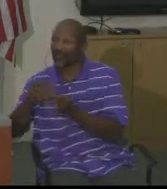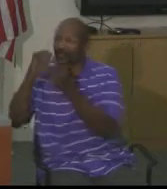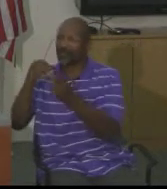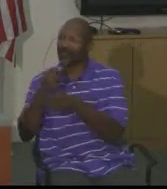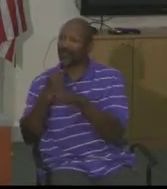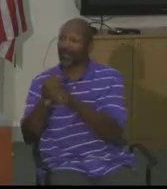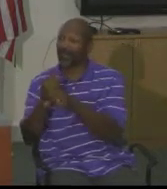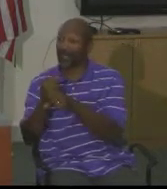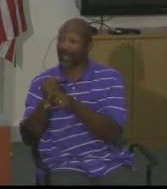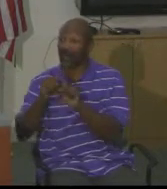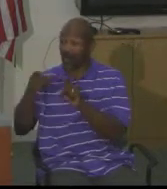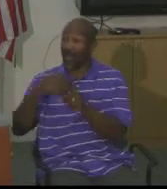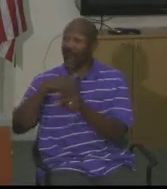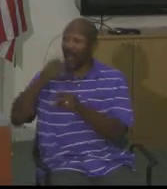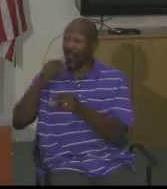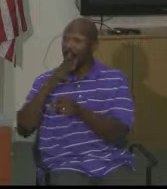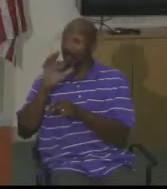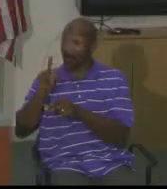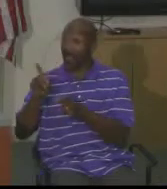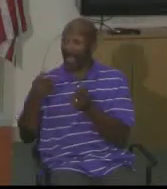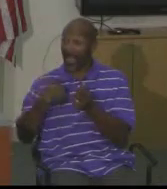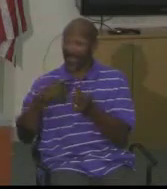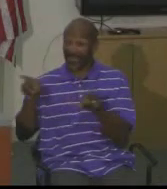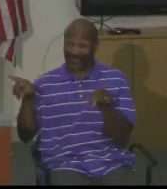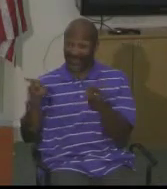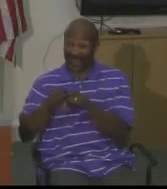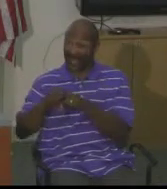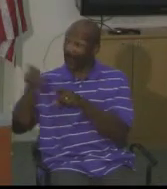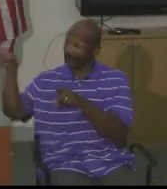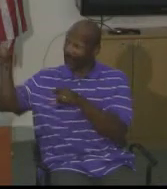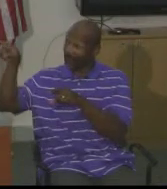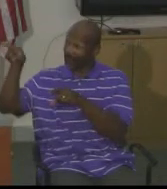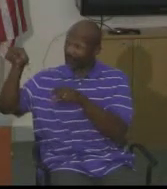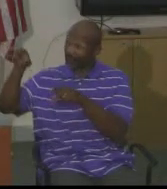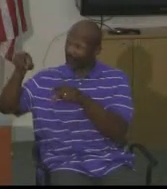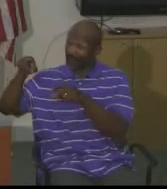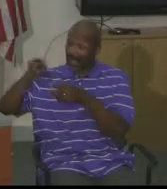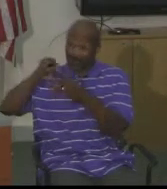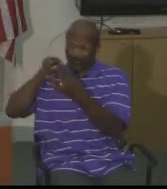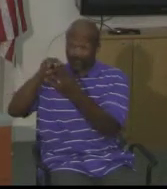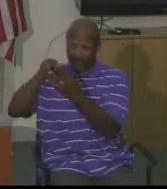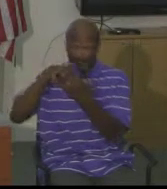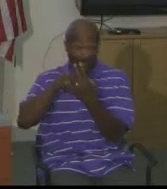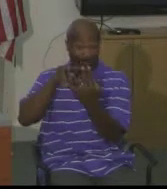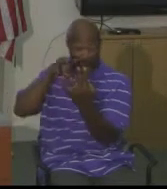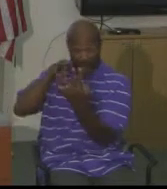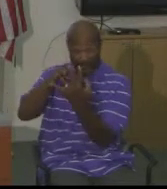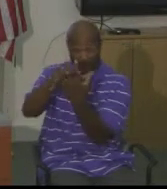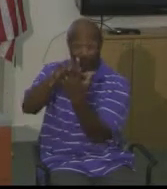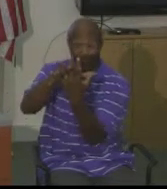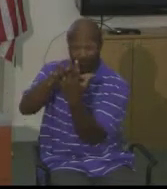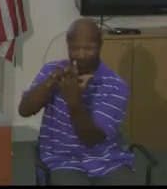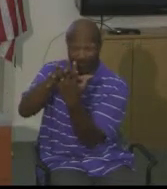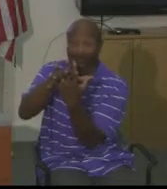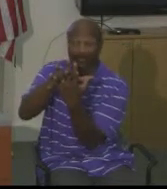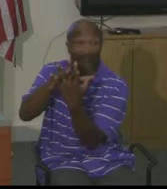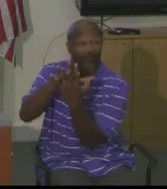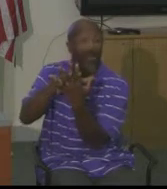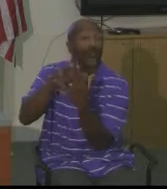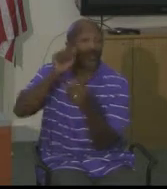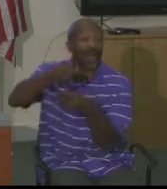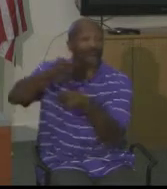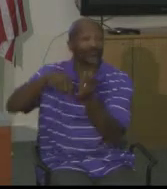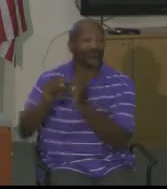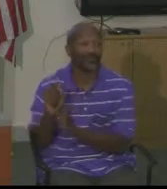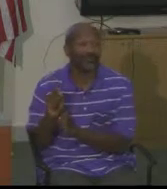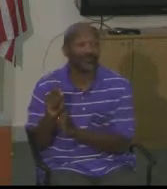And as long as you have another motherboard that has the same physical connector positions, then you can replace it.